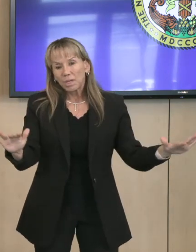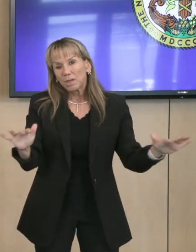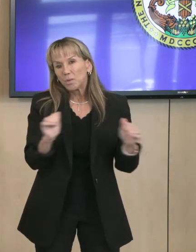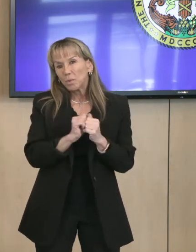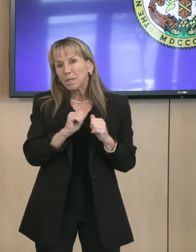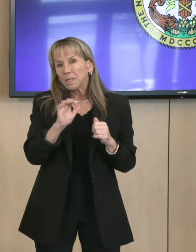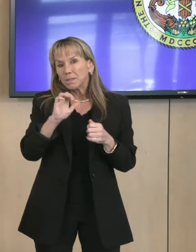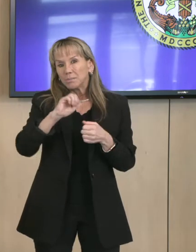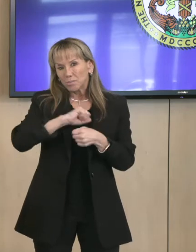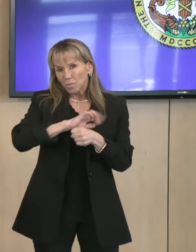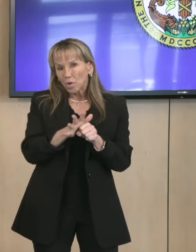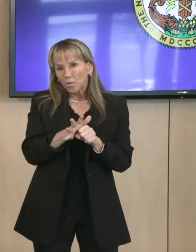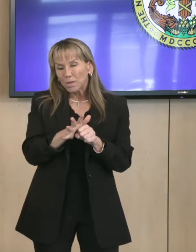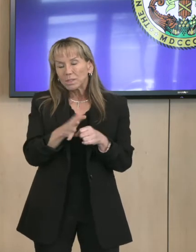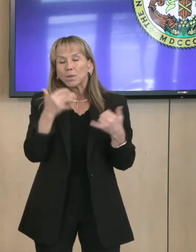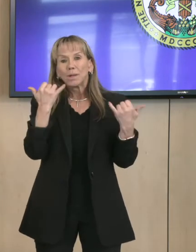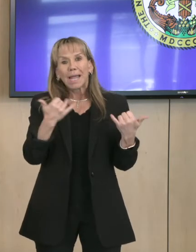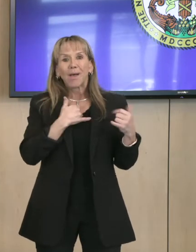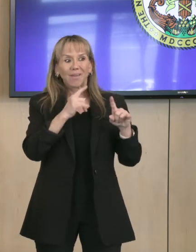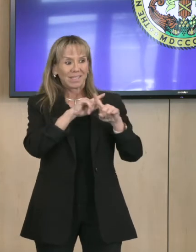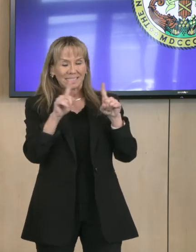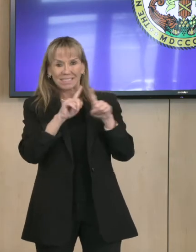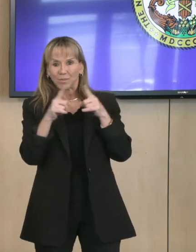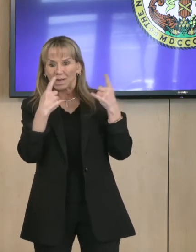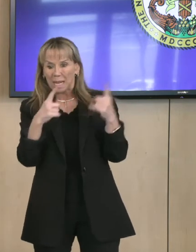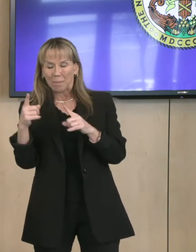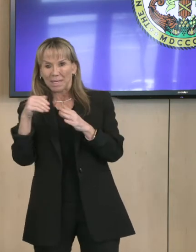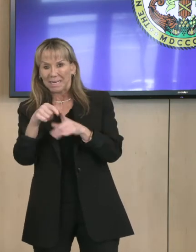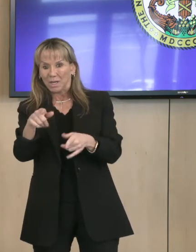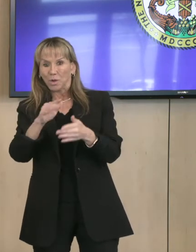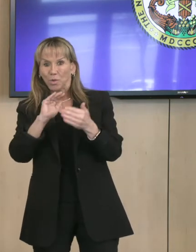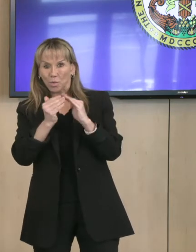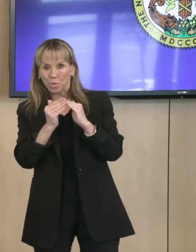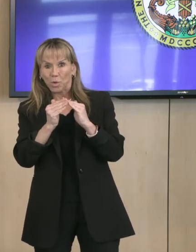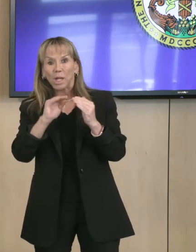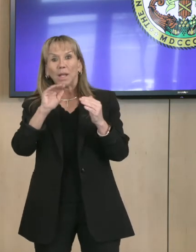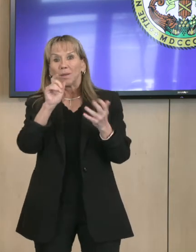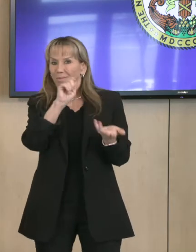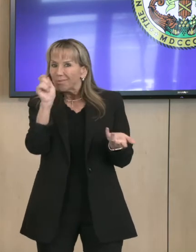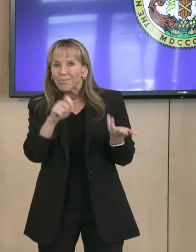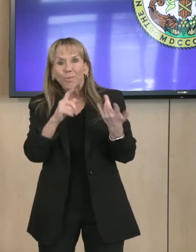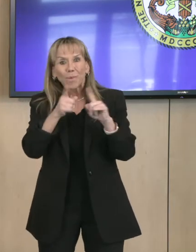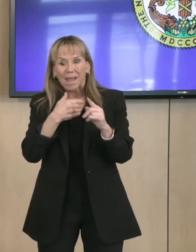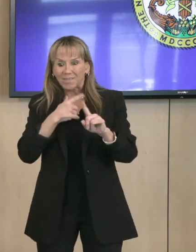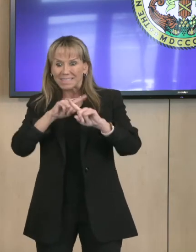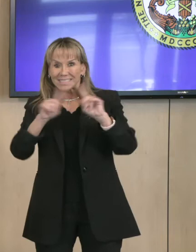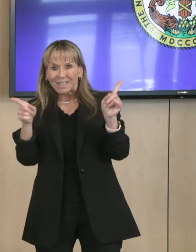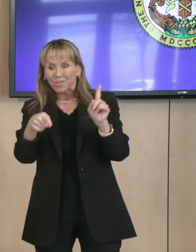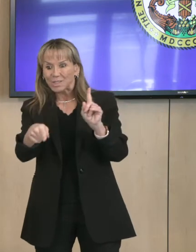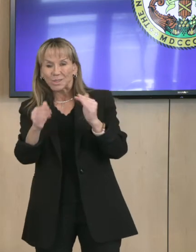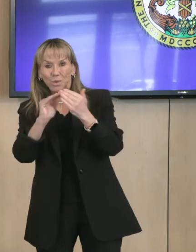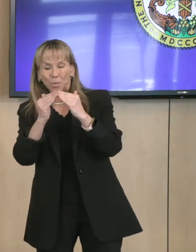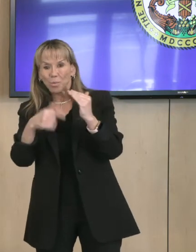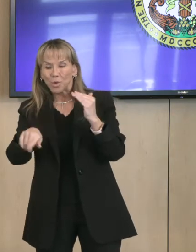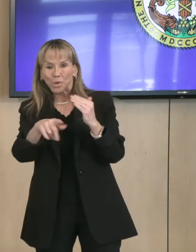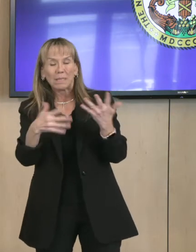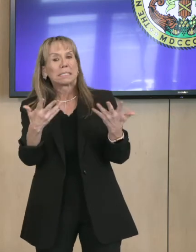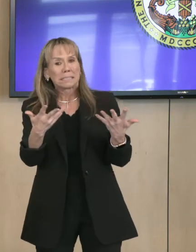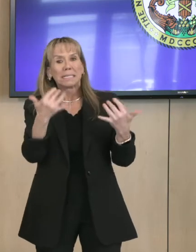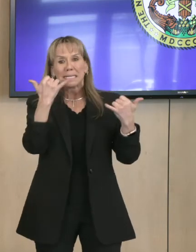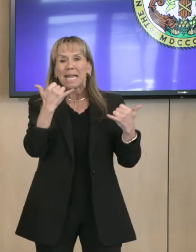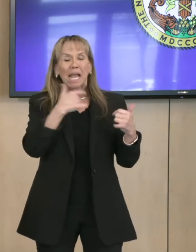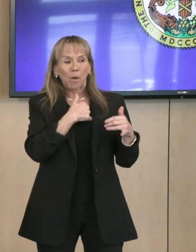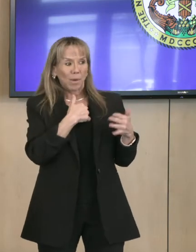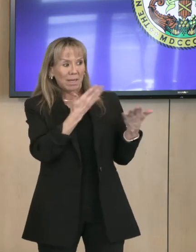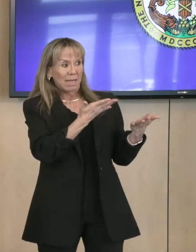COVID. So there's a different condition in the community. And so therefore, having these individuals leave the ship, go